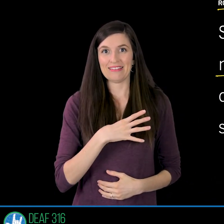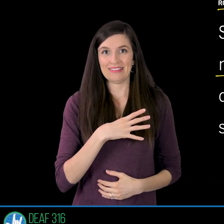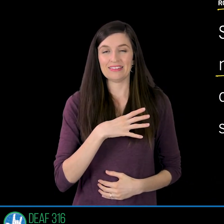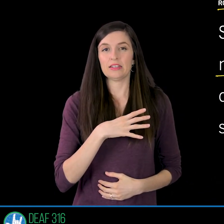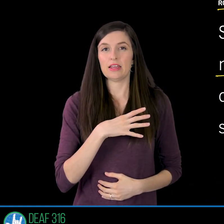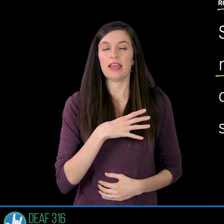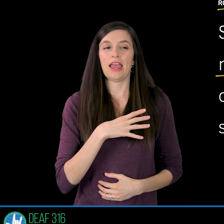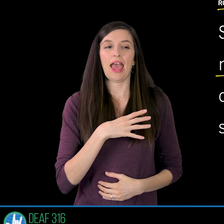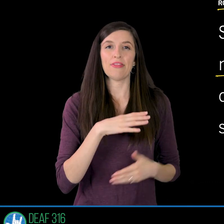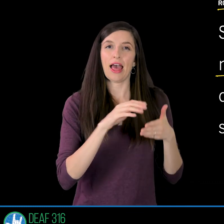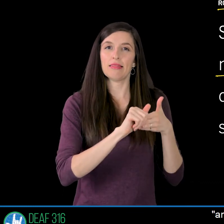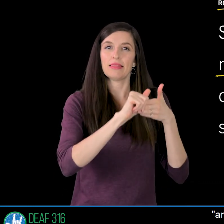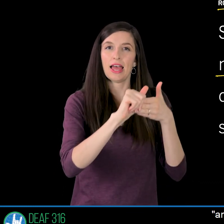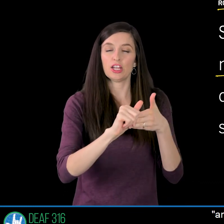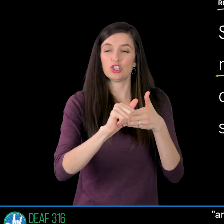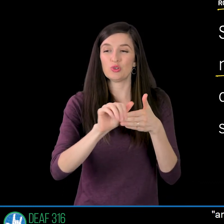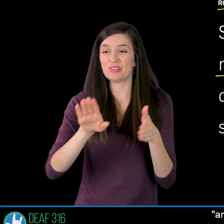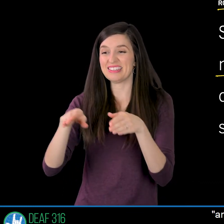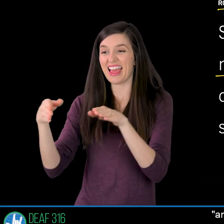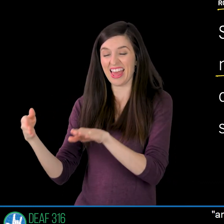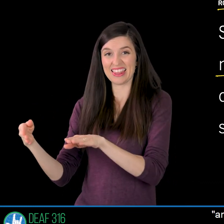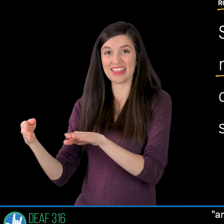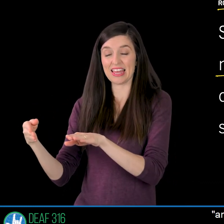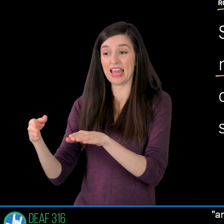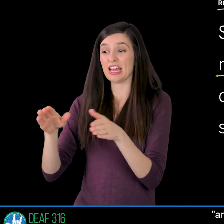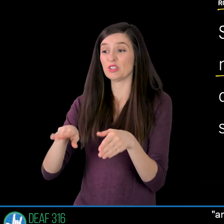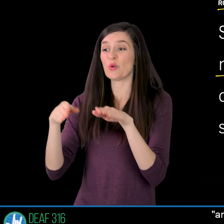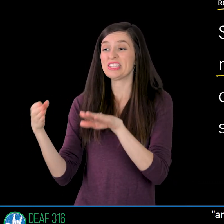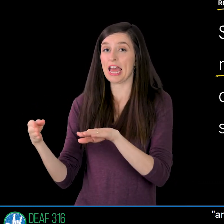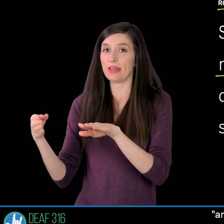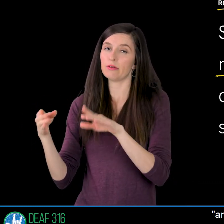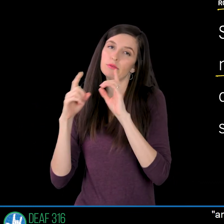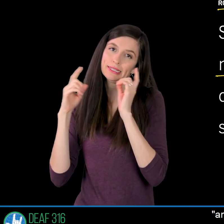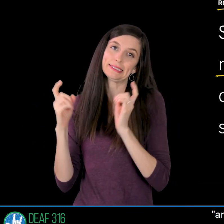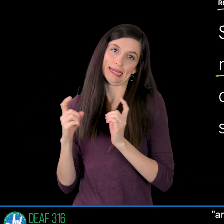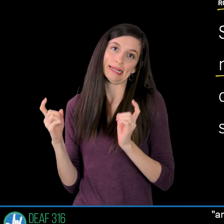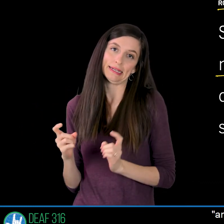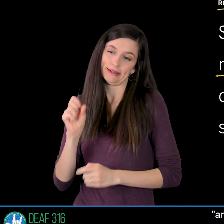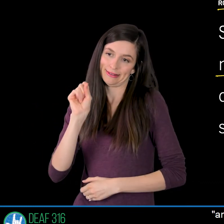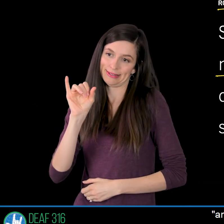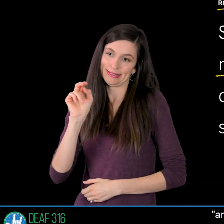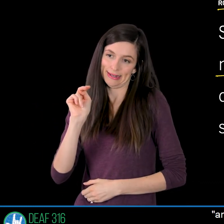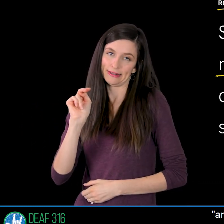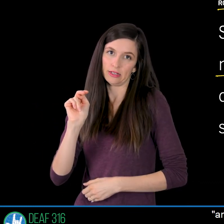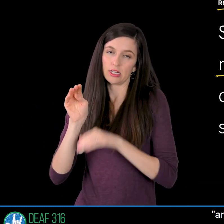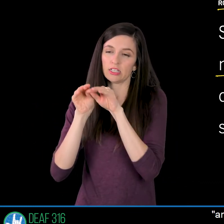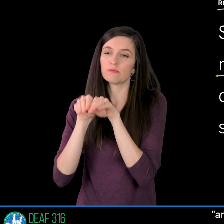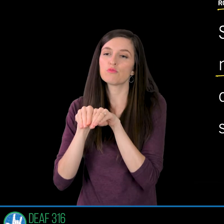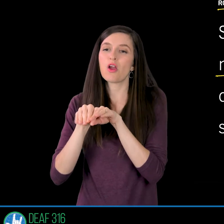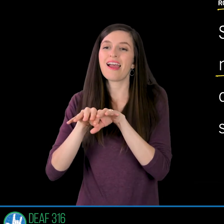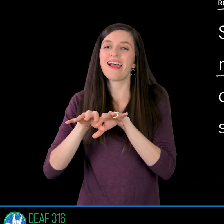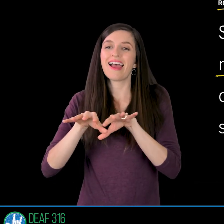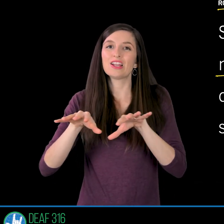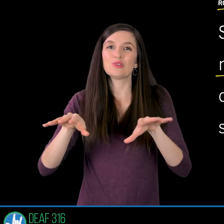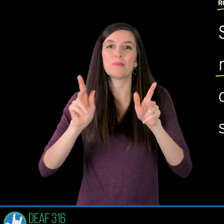death through sin, and so death spread to all men because